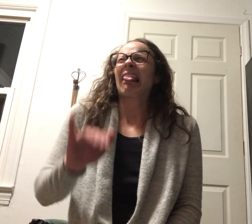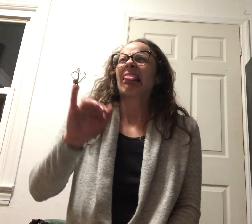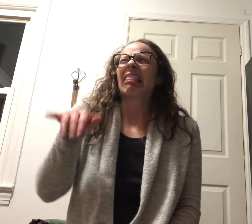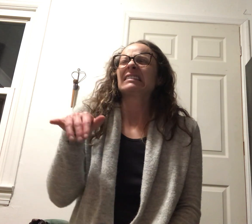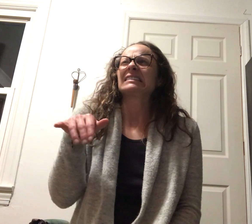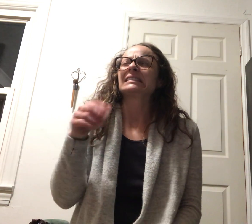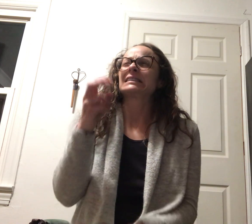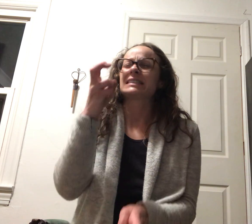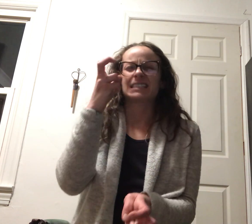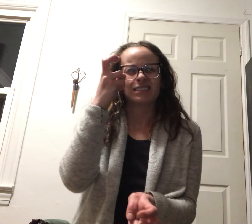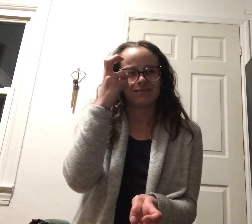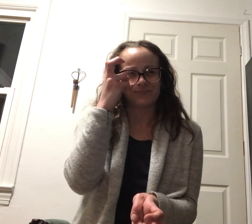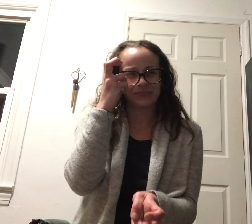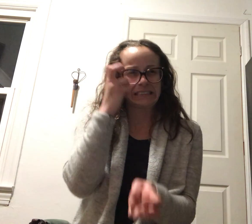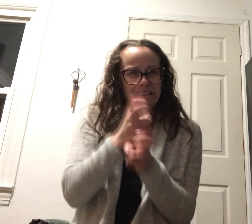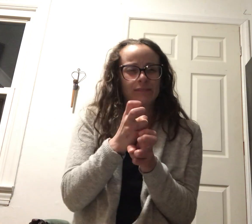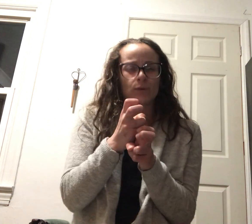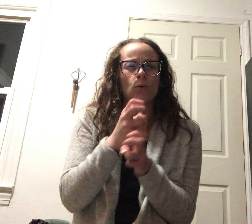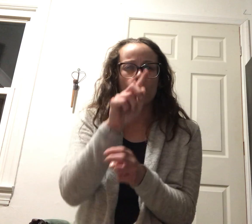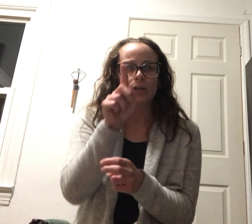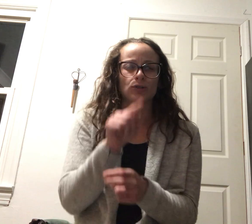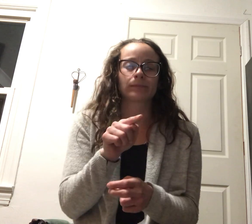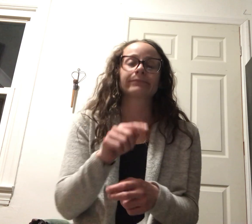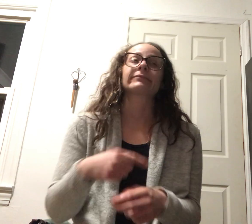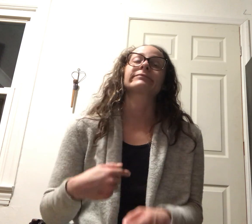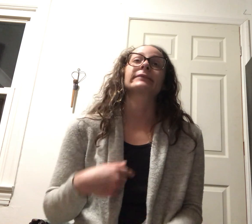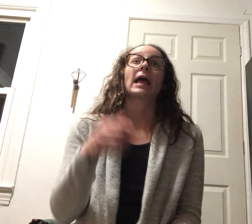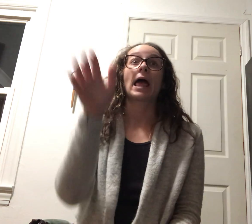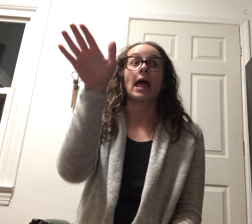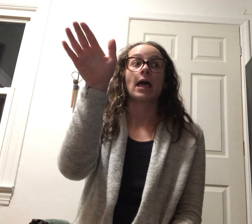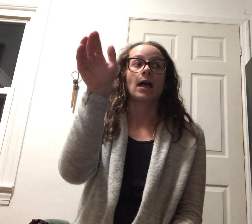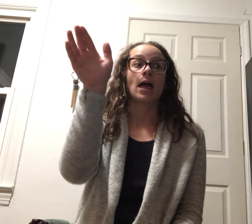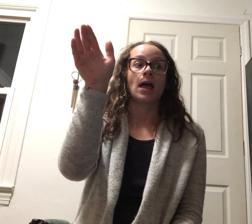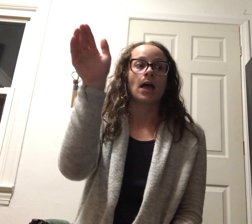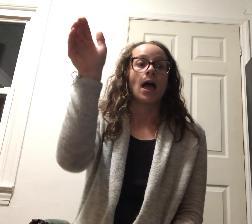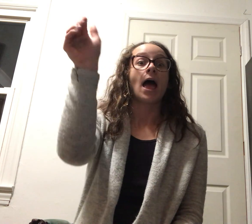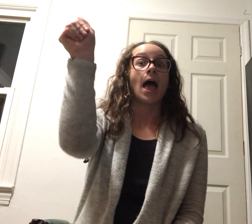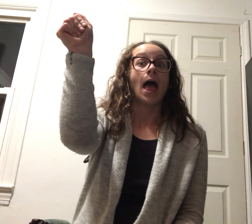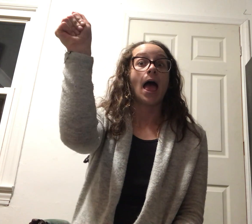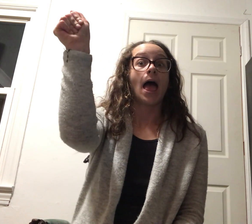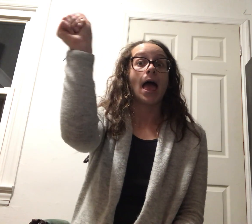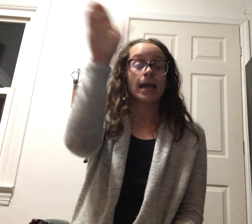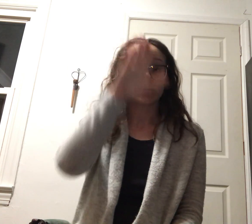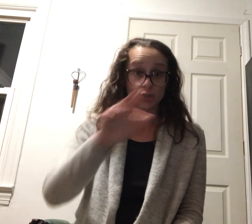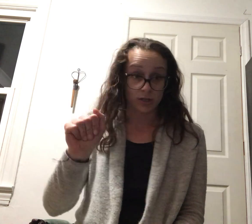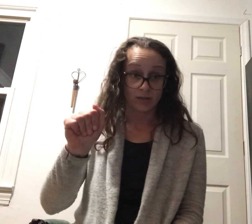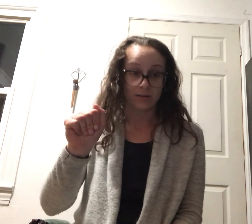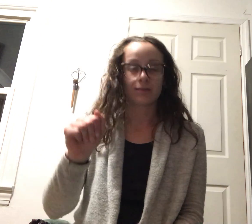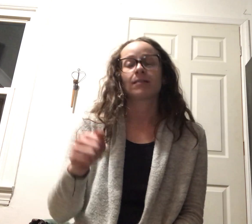a lot of Asian cuisines, so I like Thai food, Chinese food, Indian